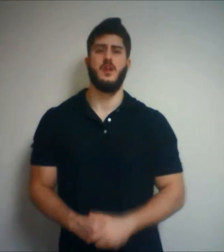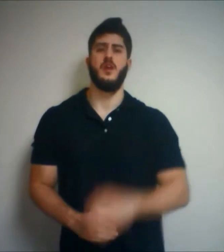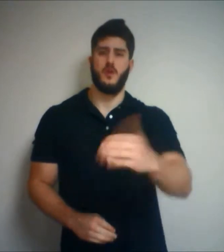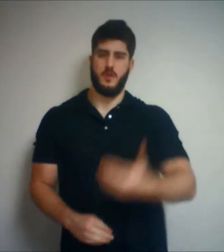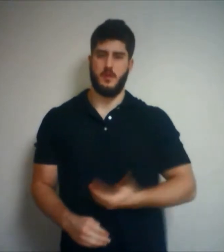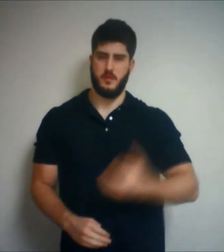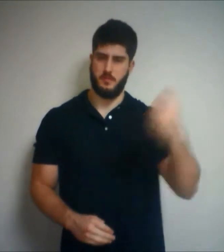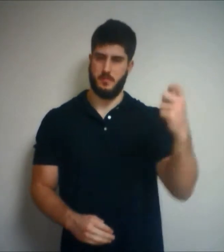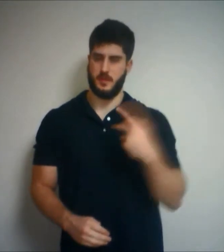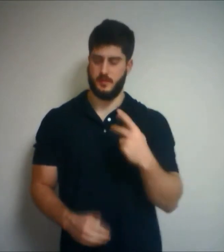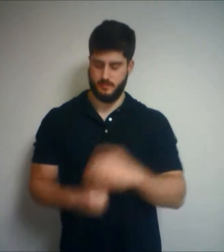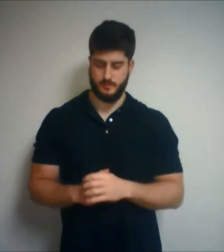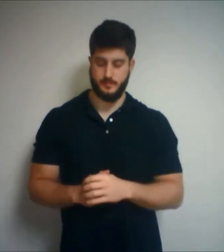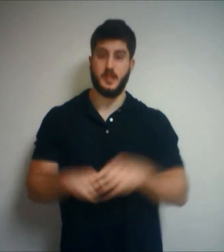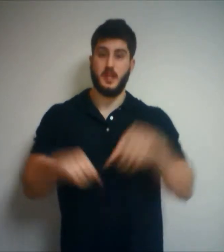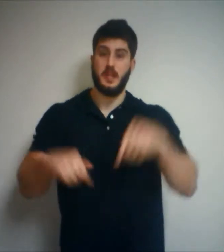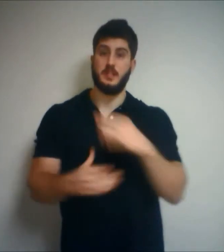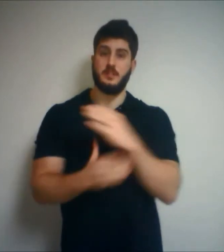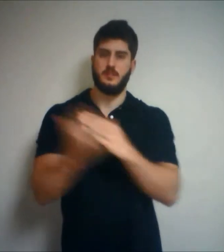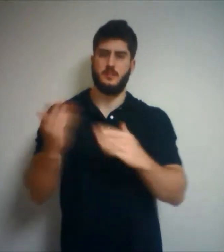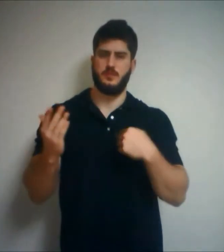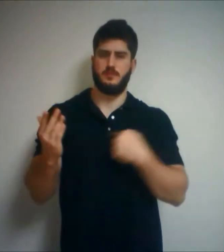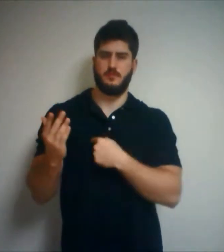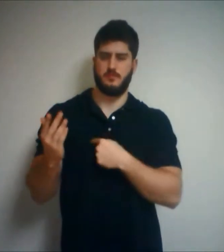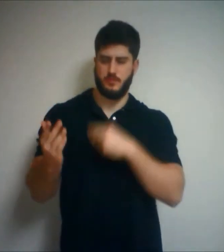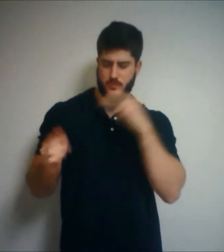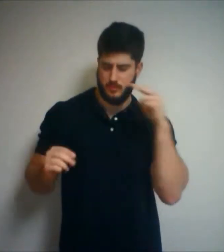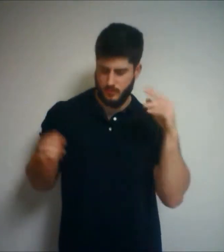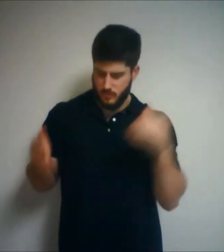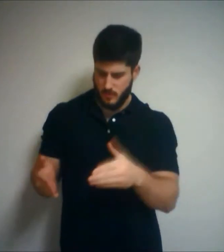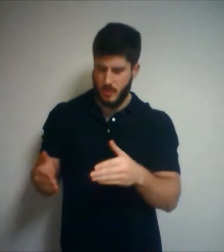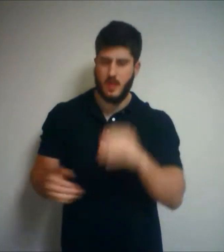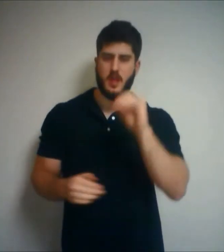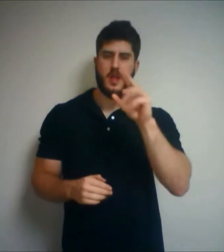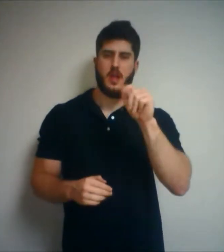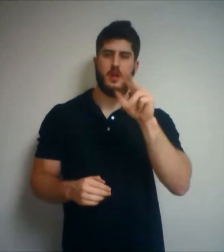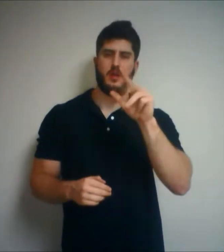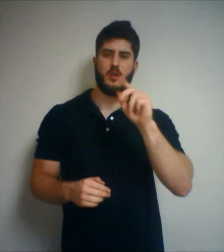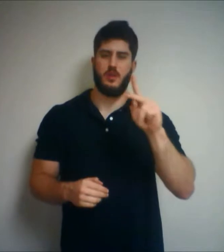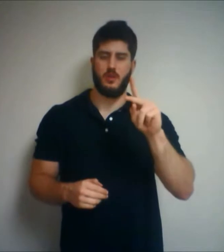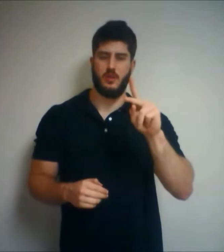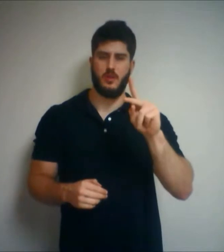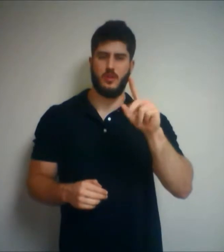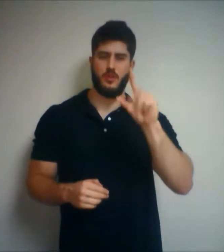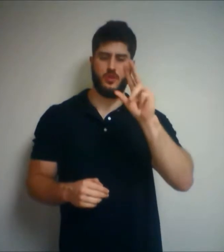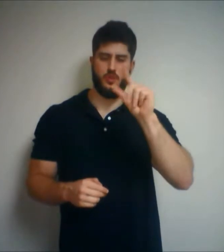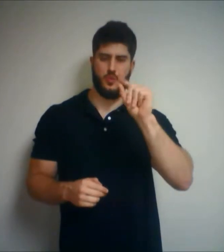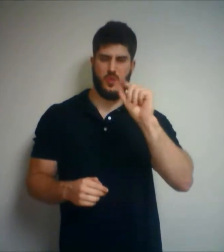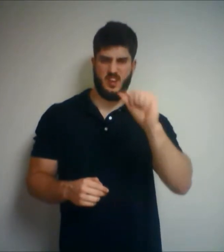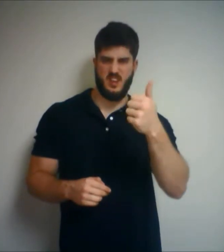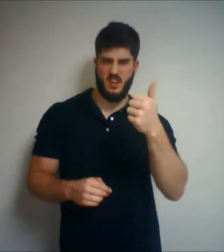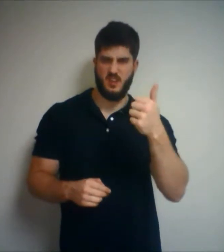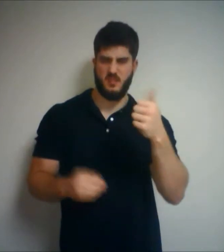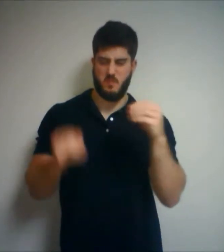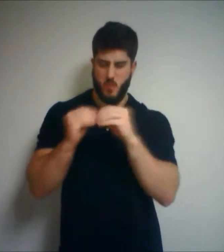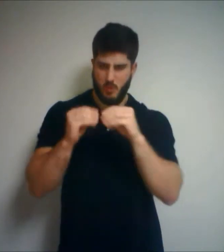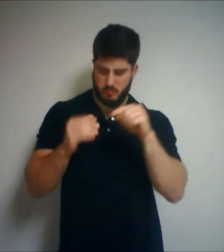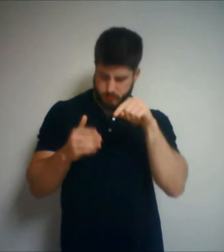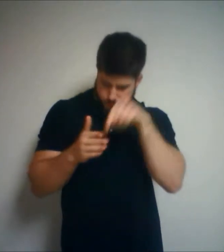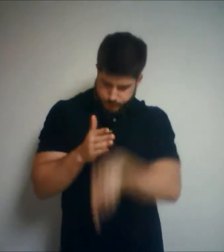this section, we're going to continue to look at the Outlook 2010 workspace in more detail. And we're going to spend quite a bit of time